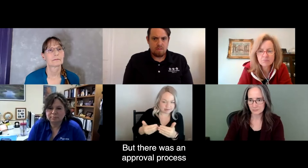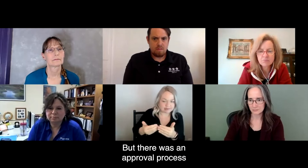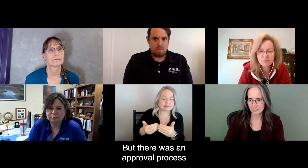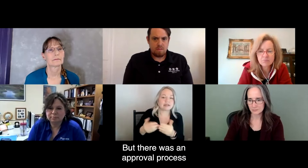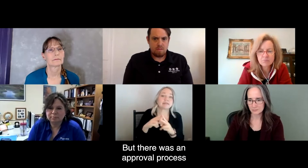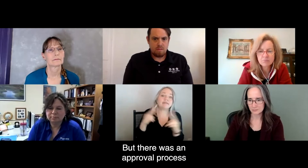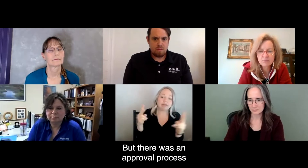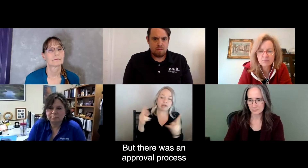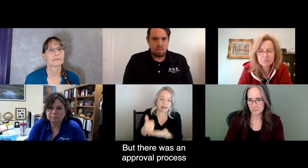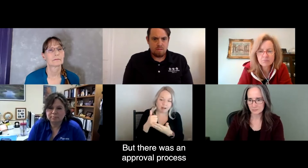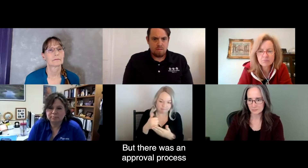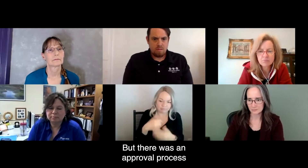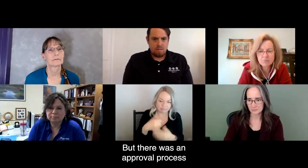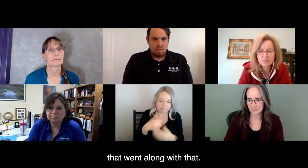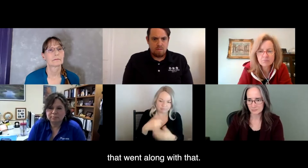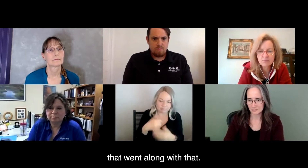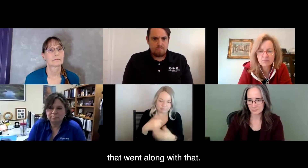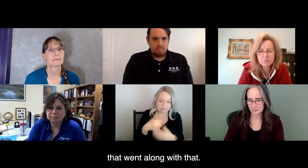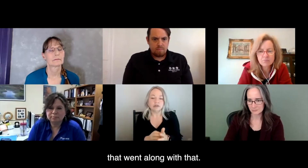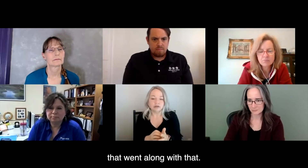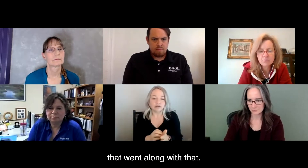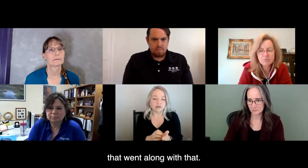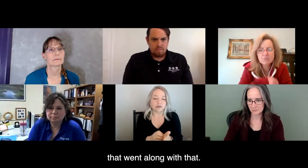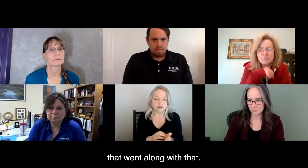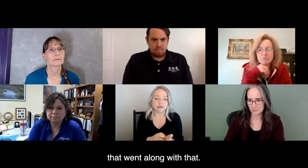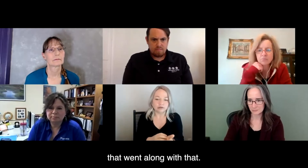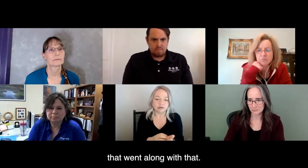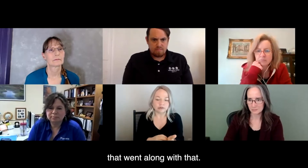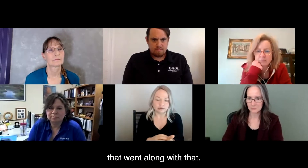But there was an approval process that went along with that.